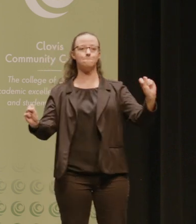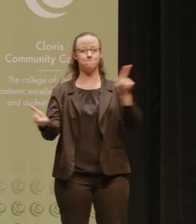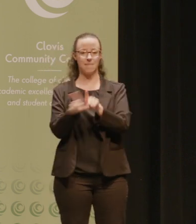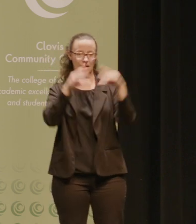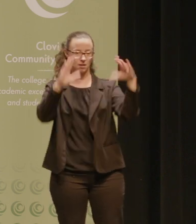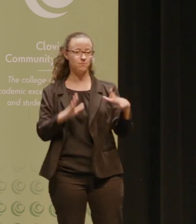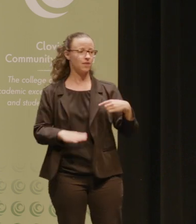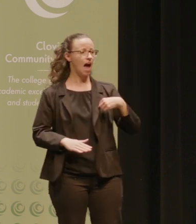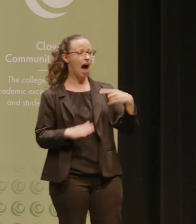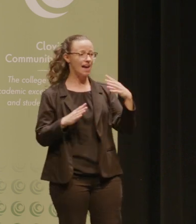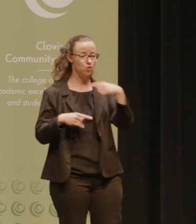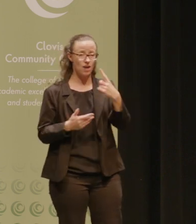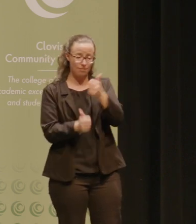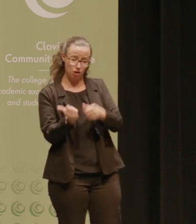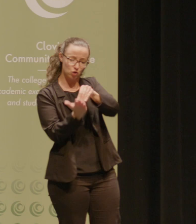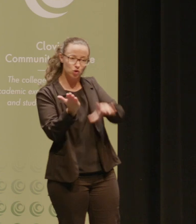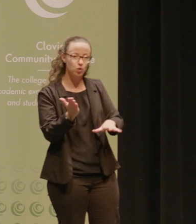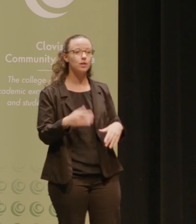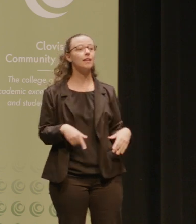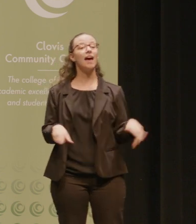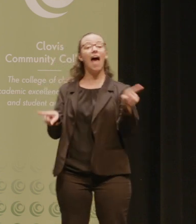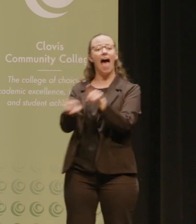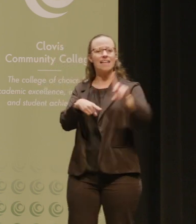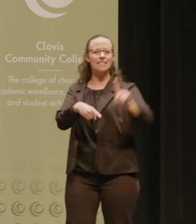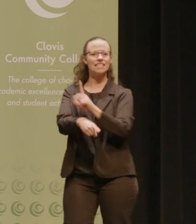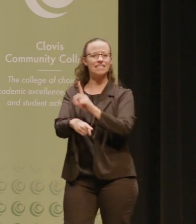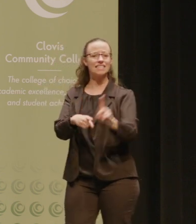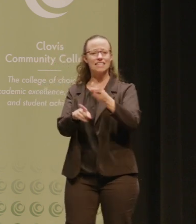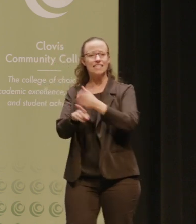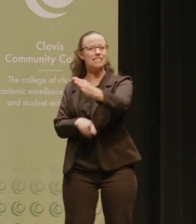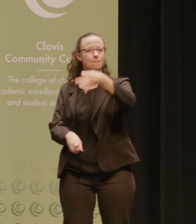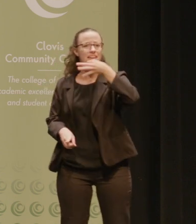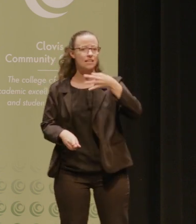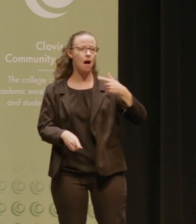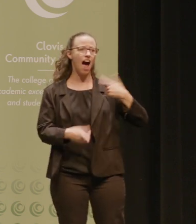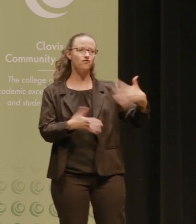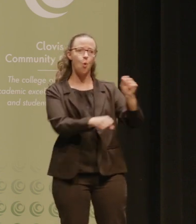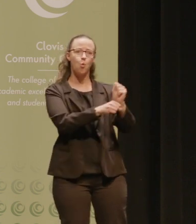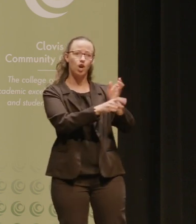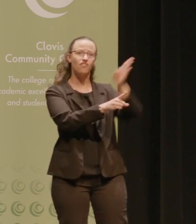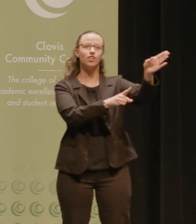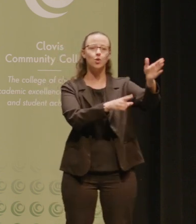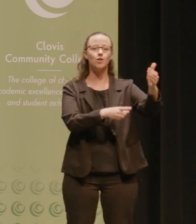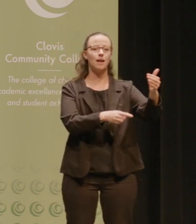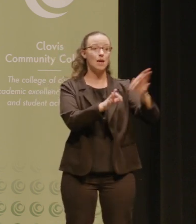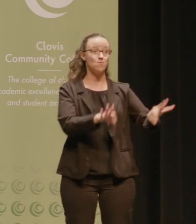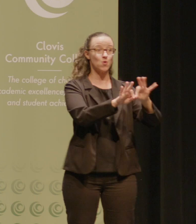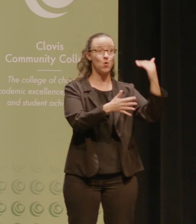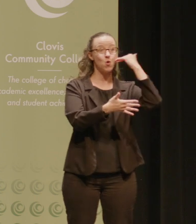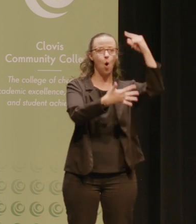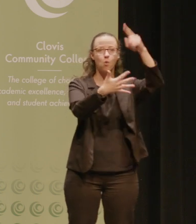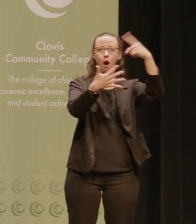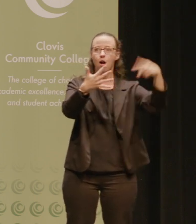get to say to each and every one of them, as a discipline expert, as someone that's been out in the field, these are the things that you need to know, and I